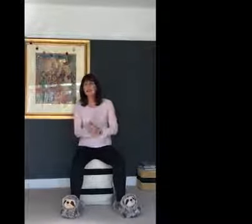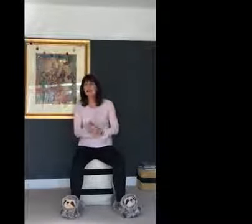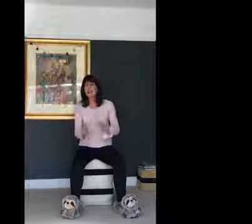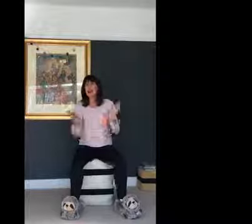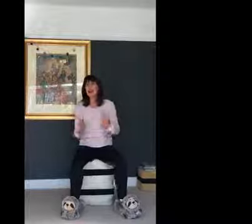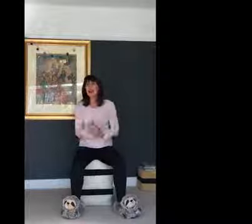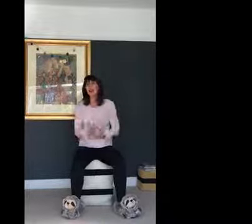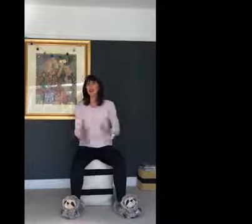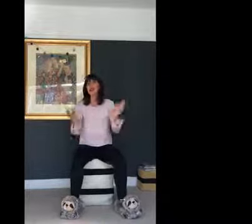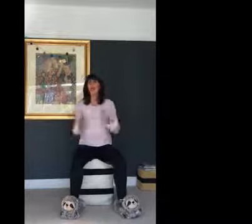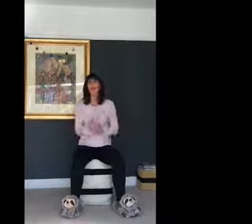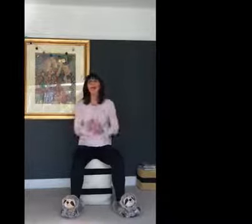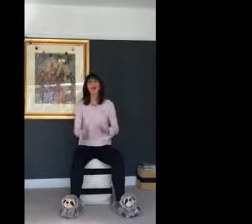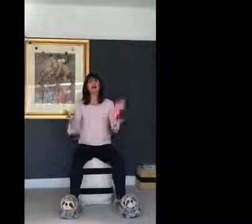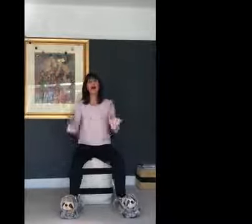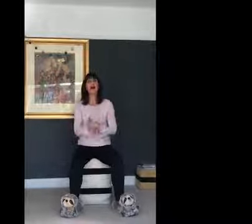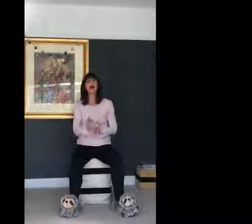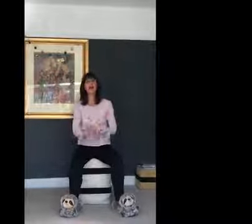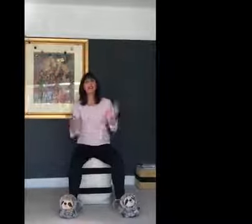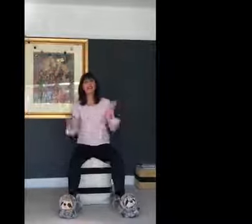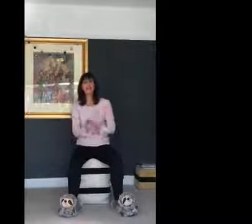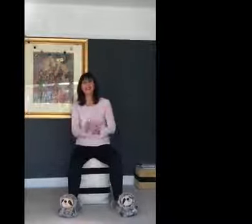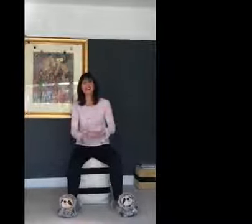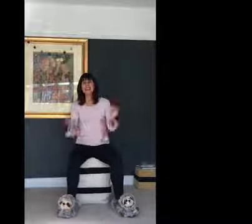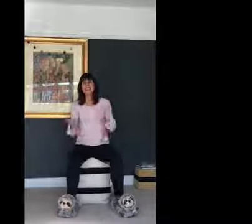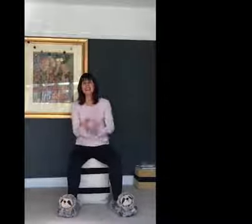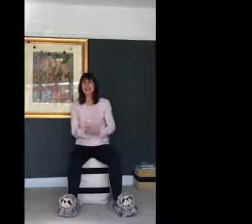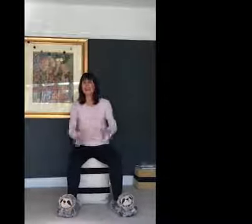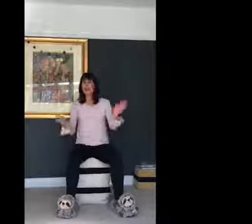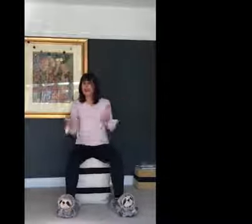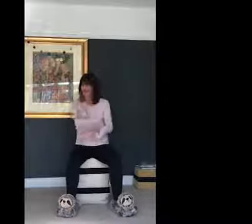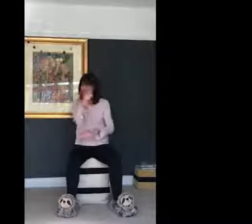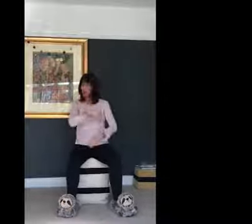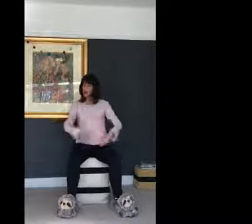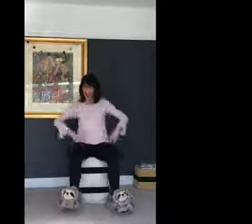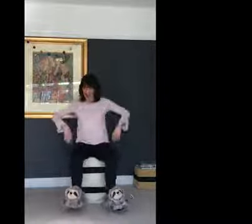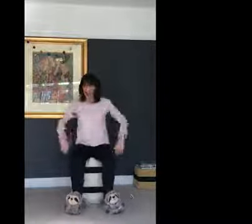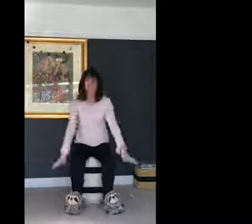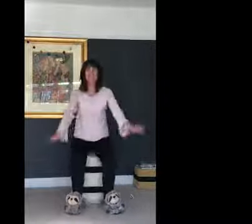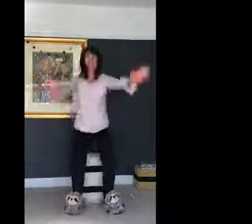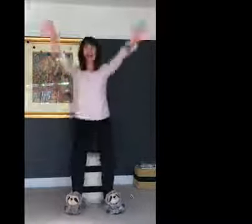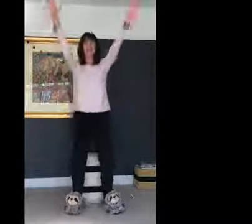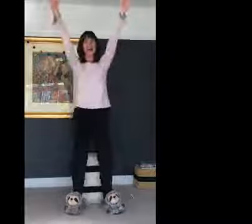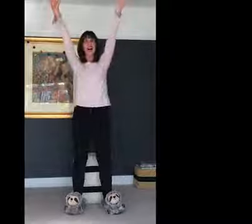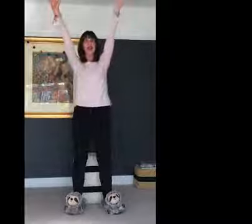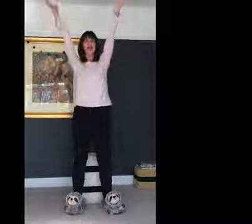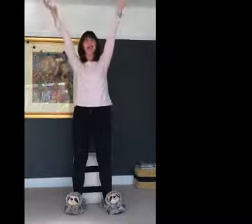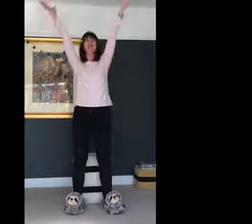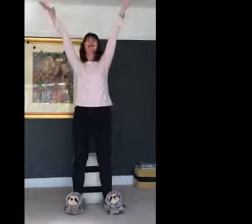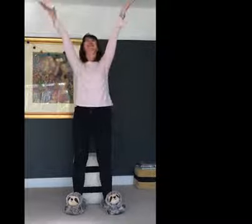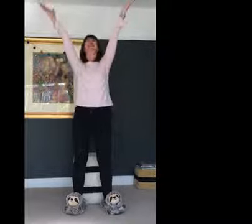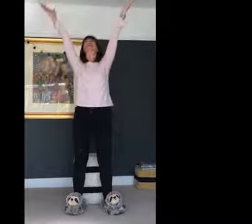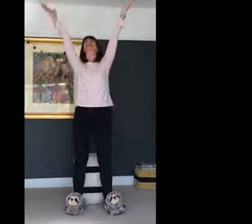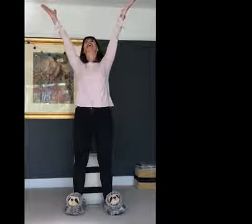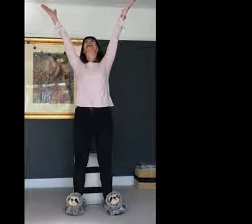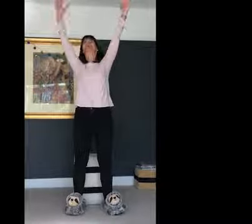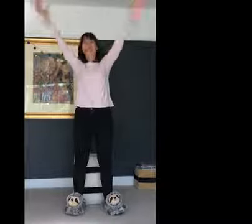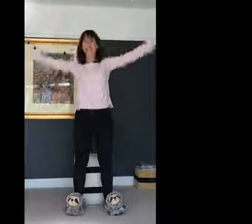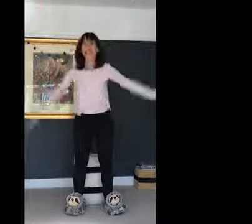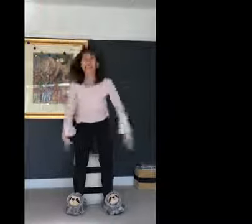music goes round. Clap your hands, getting it together. Clap your hands, stand up. Fantastic. Sit